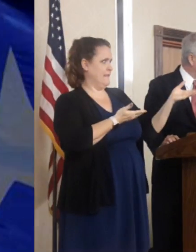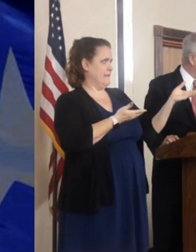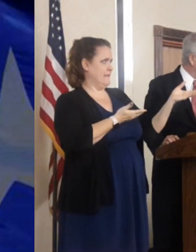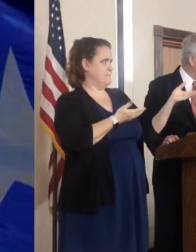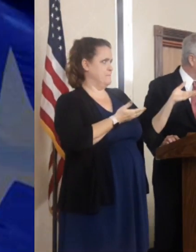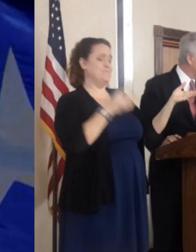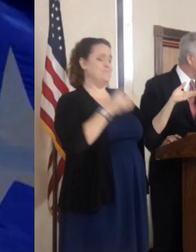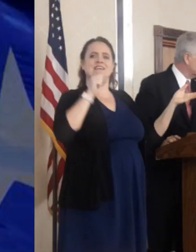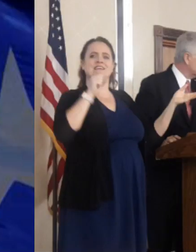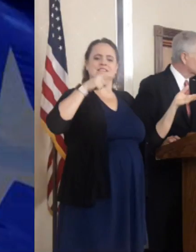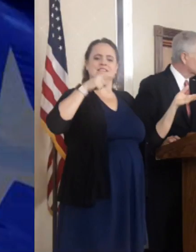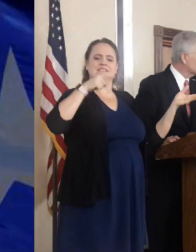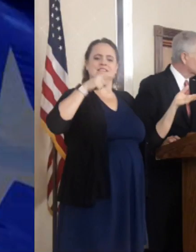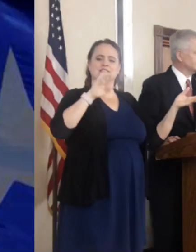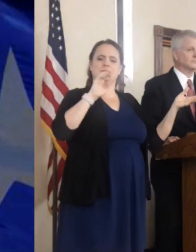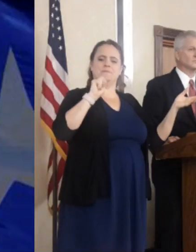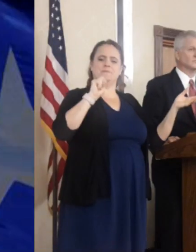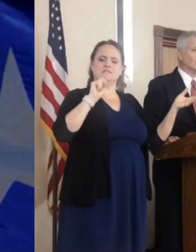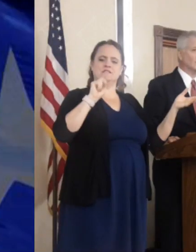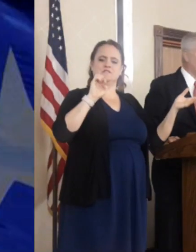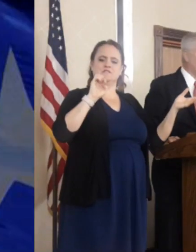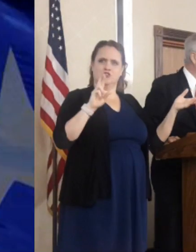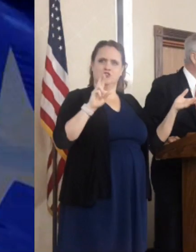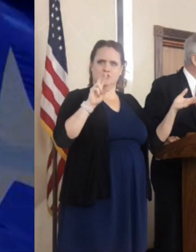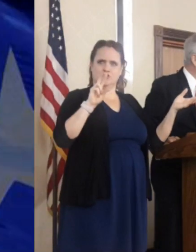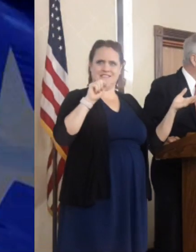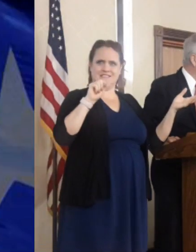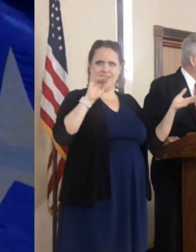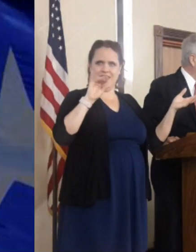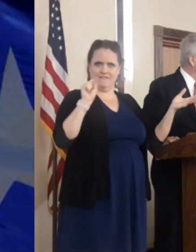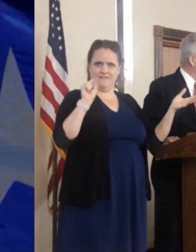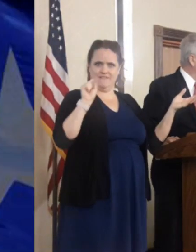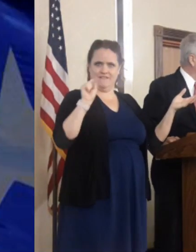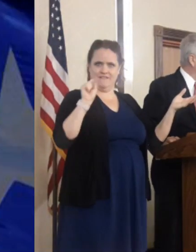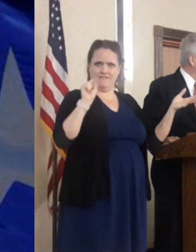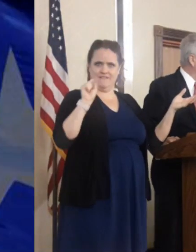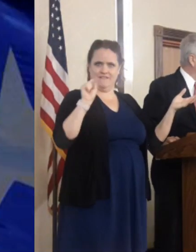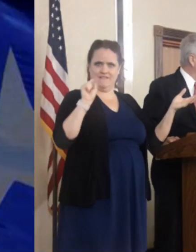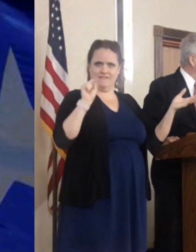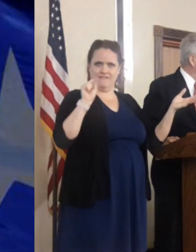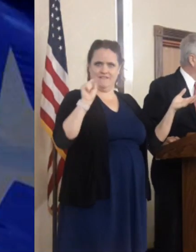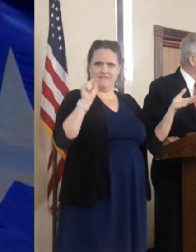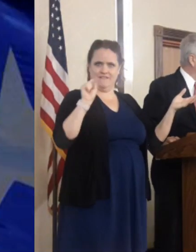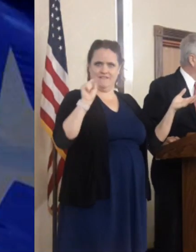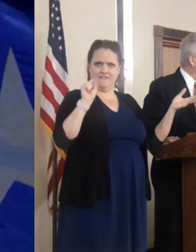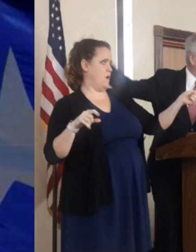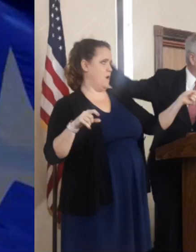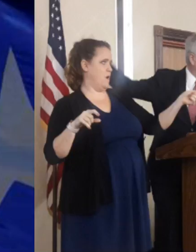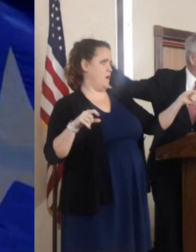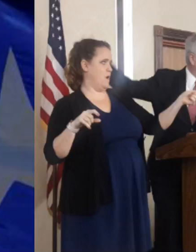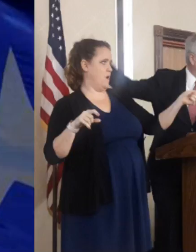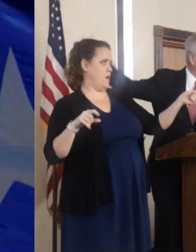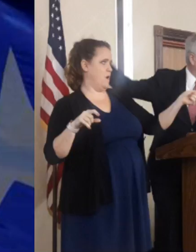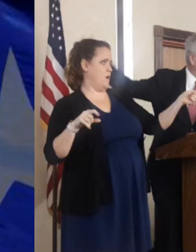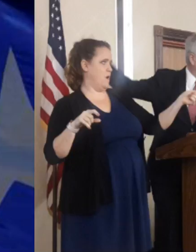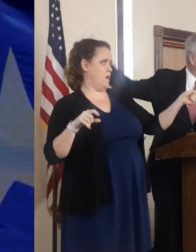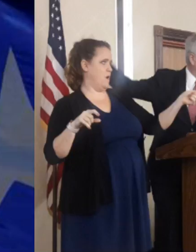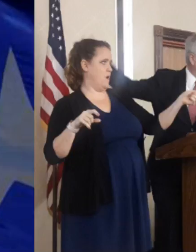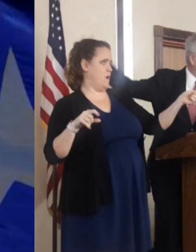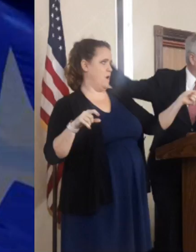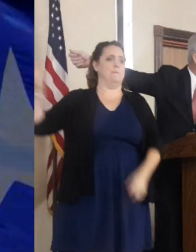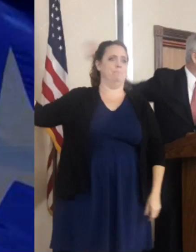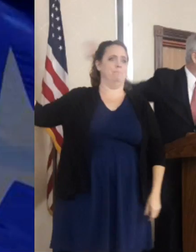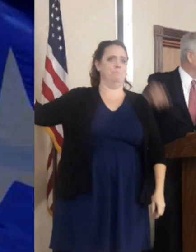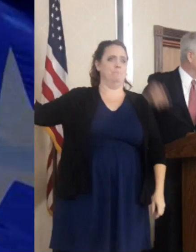our computer you new- need to be aiming your clicker at. It will not do you any good to aim the clicker at the screen.